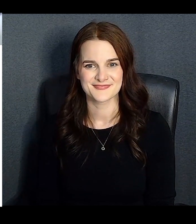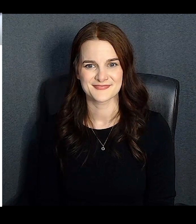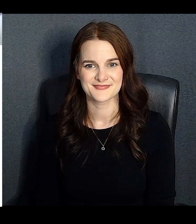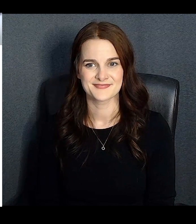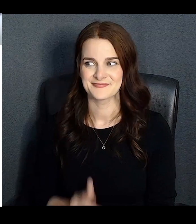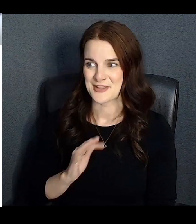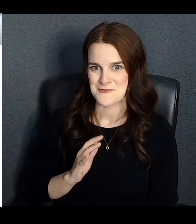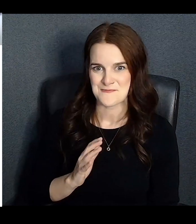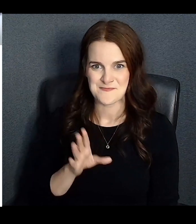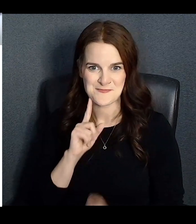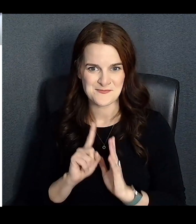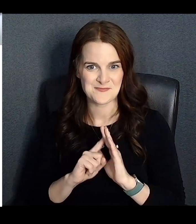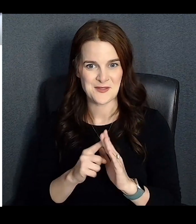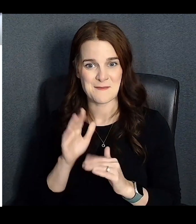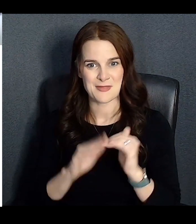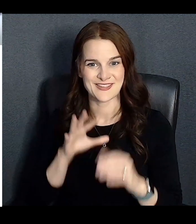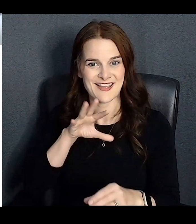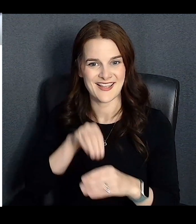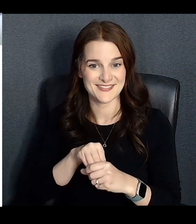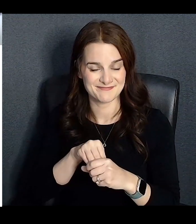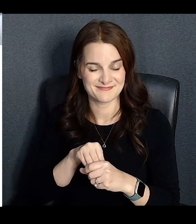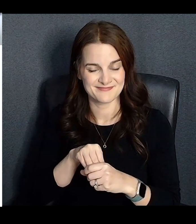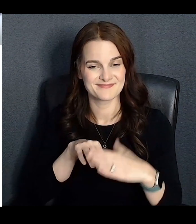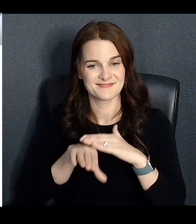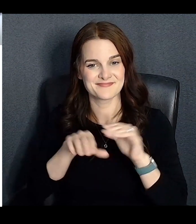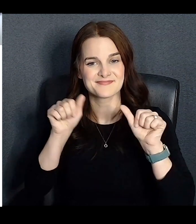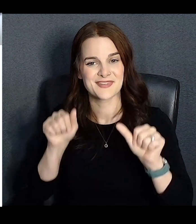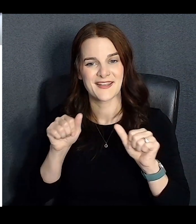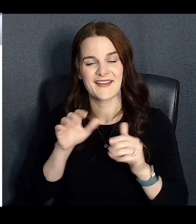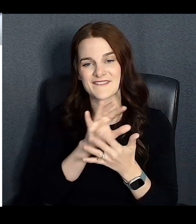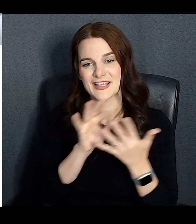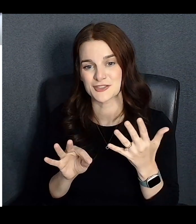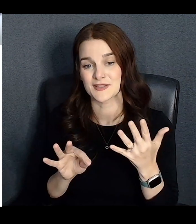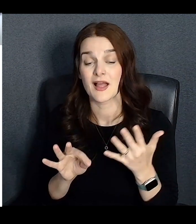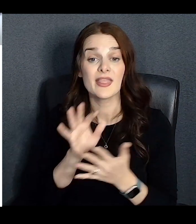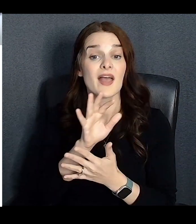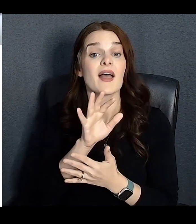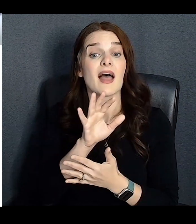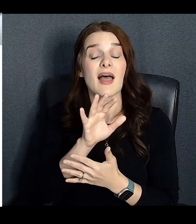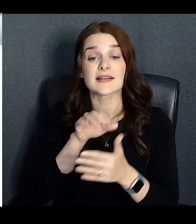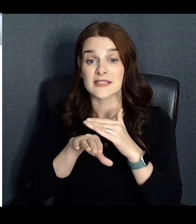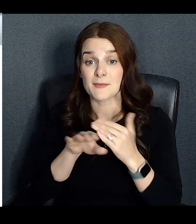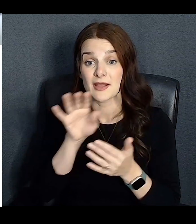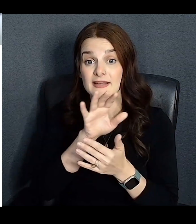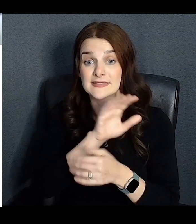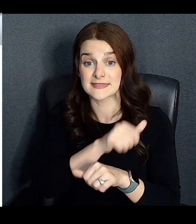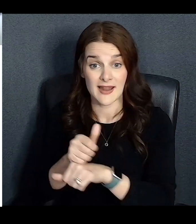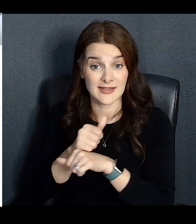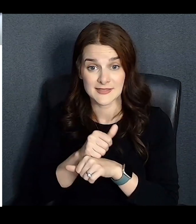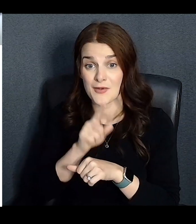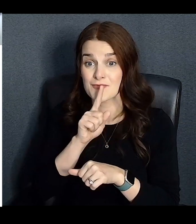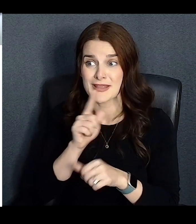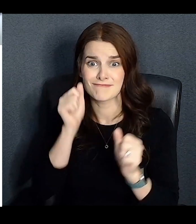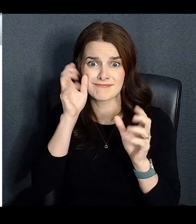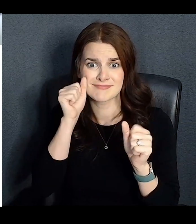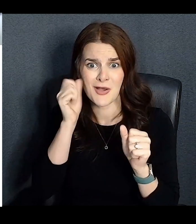Cool. So we're going to get started talking about built-in accessibility features. Um, so the accessibility settings on phones